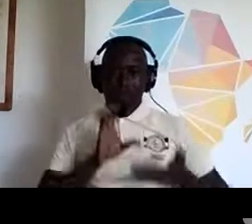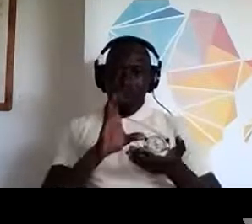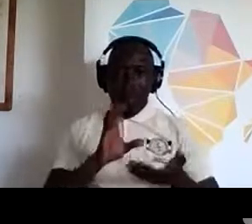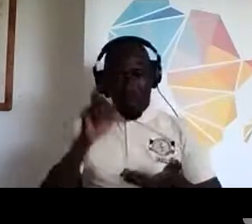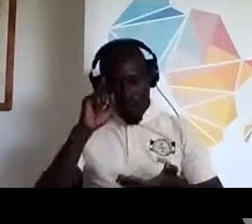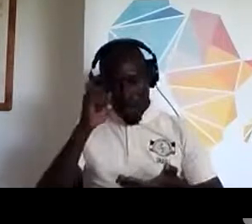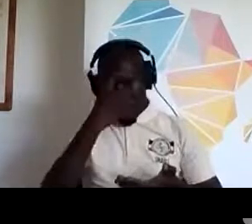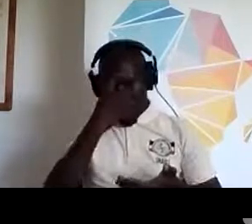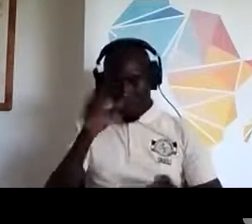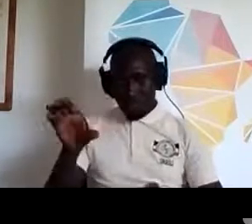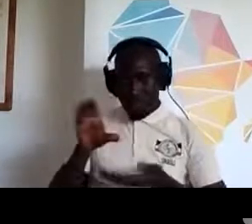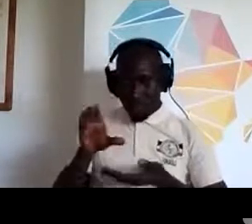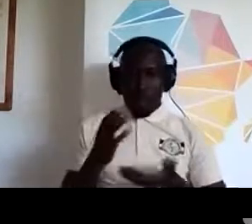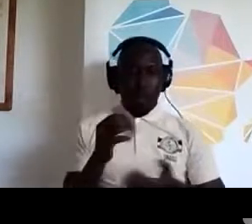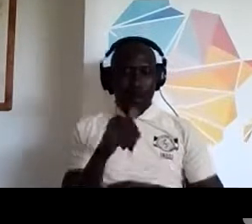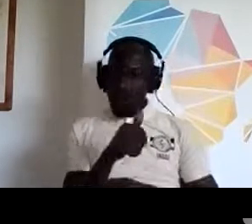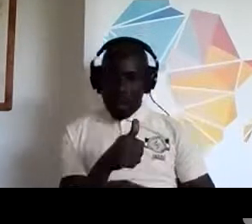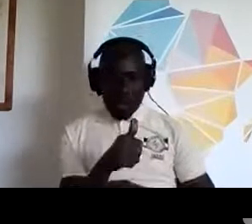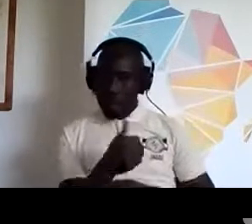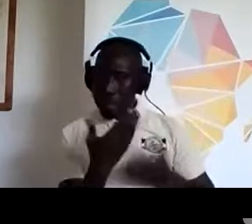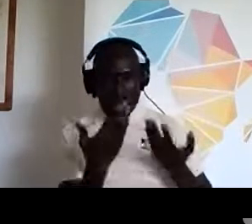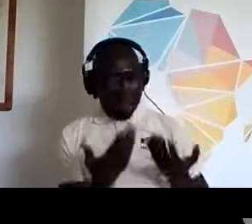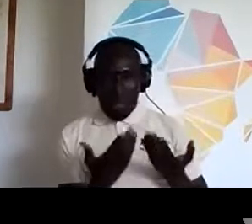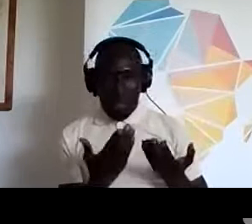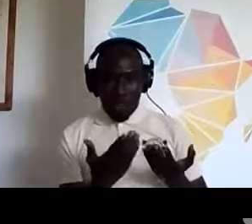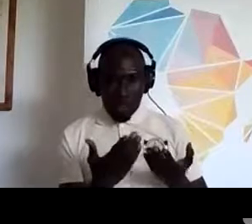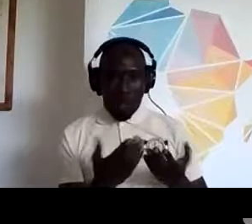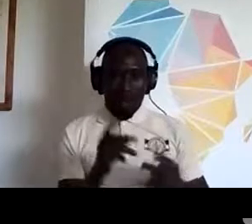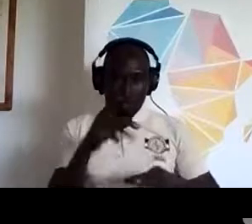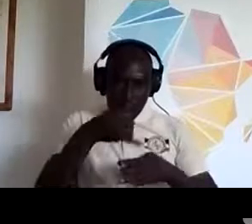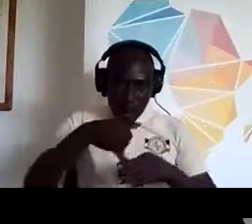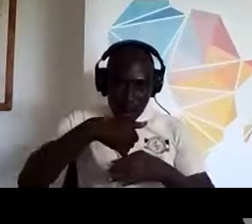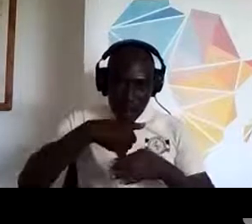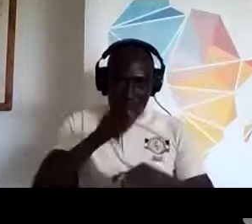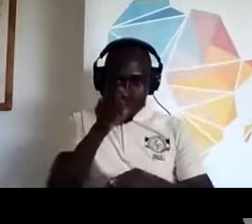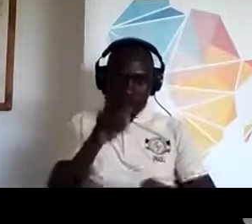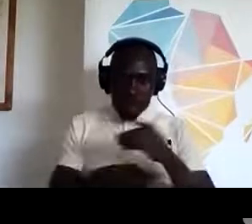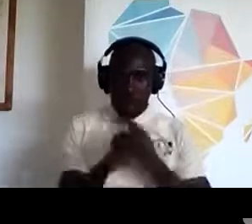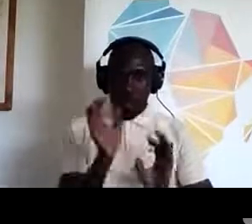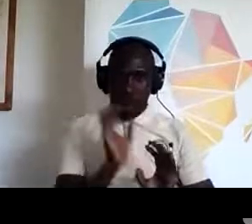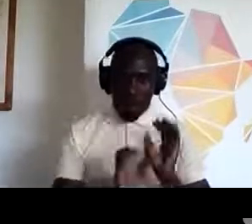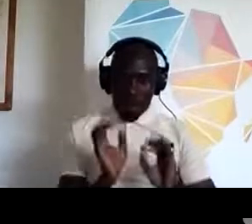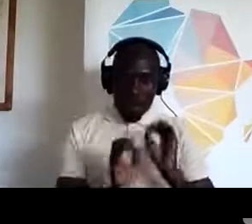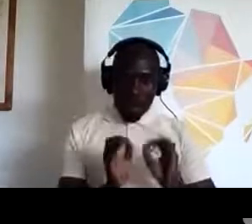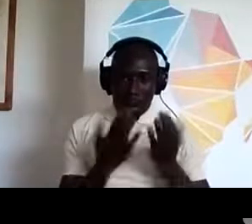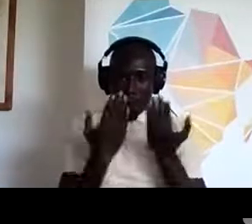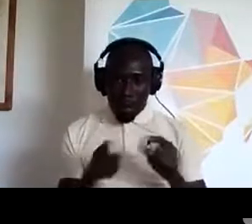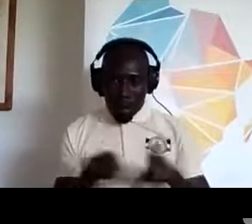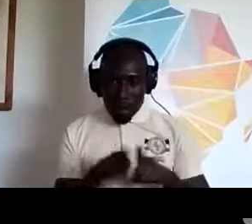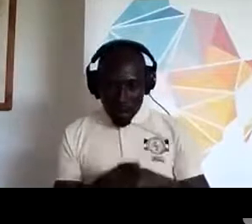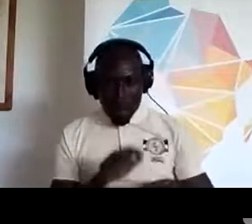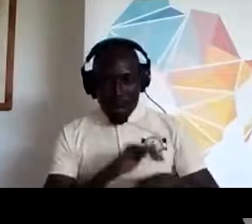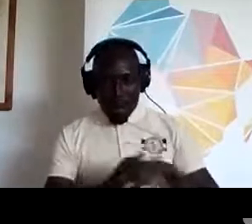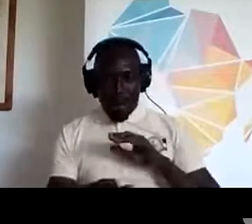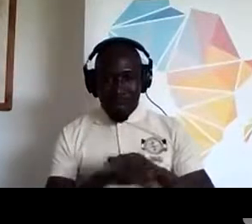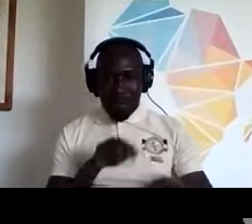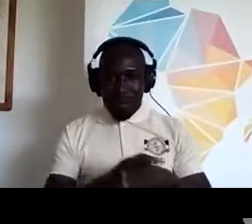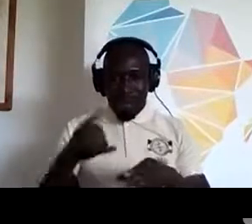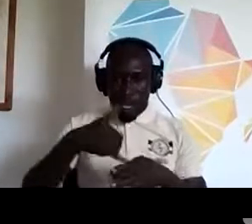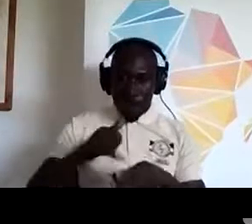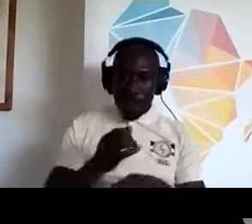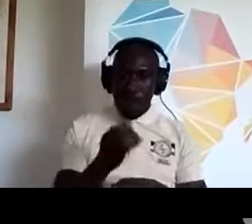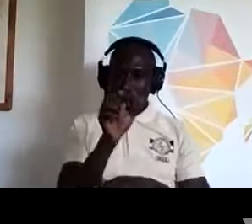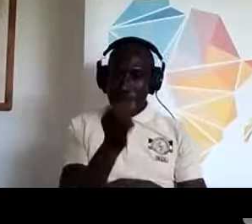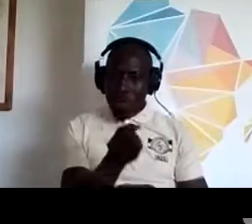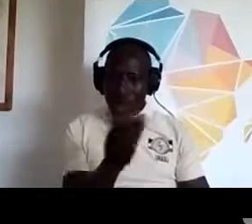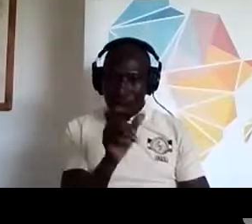government, they haven't been considering persons with disabilities. And they don't even include the number of persons